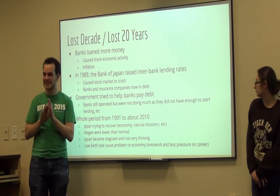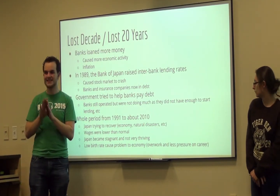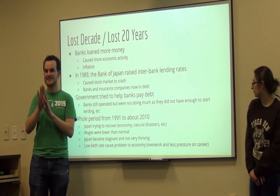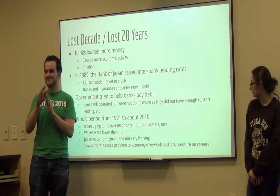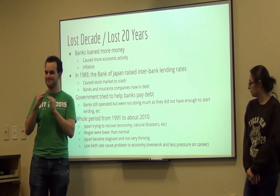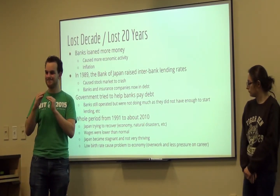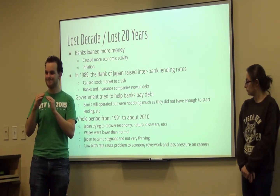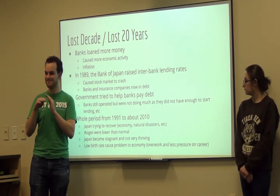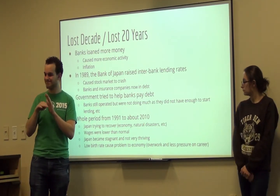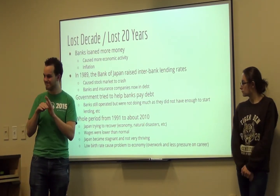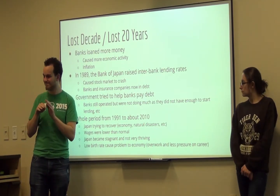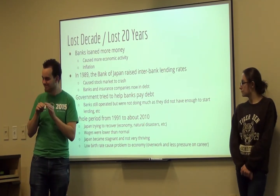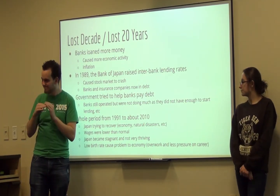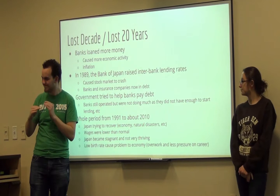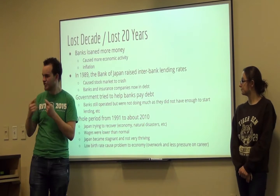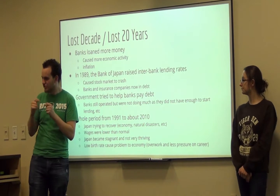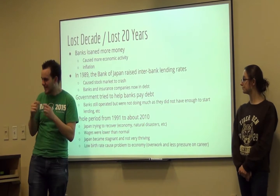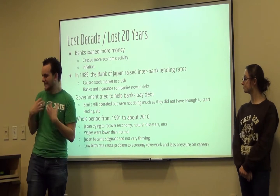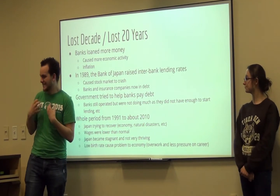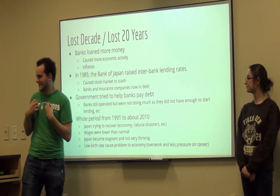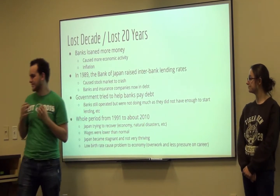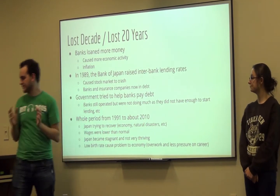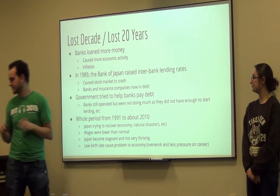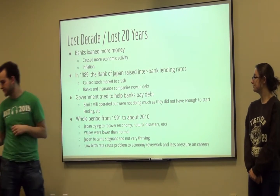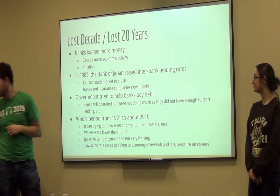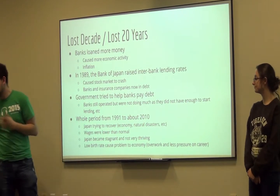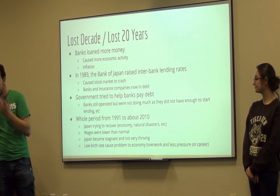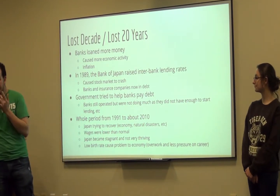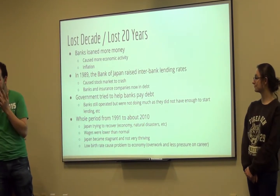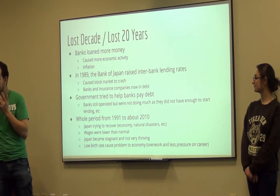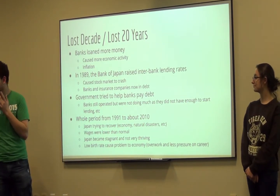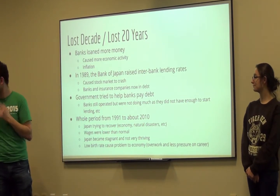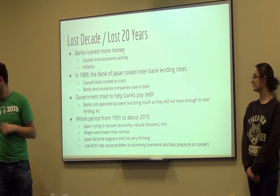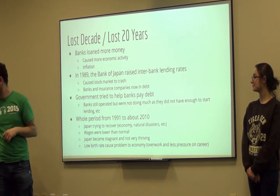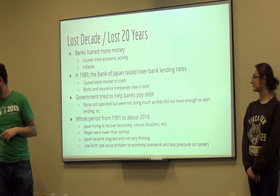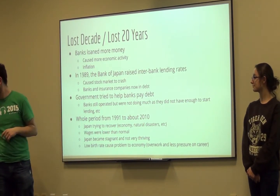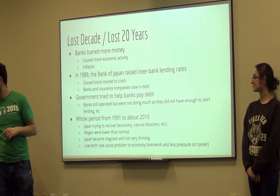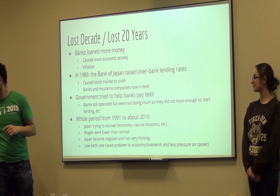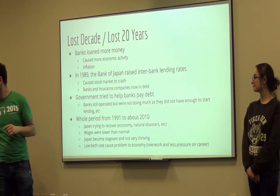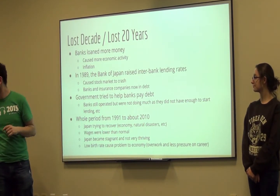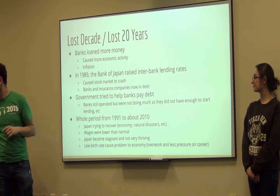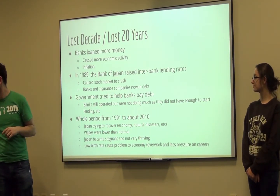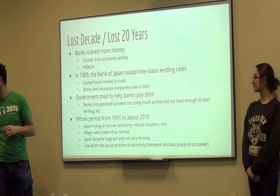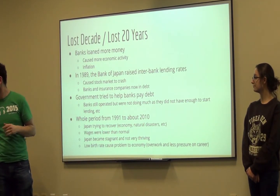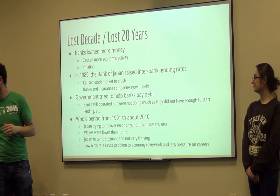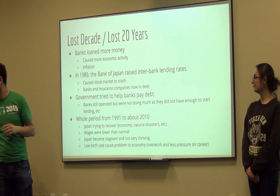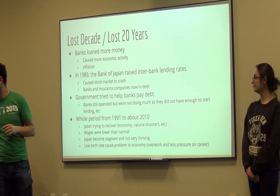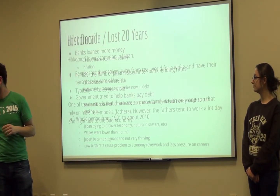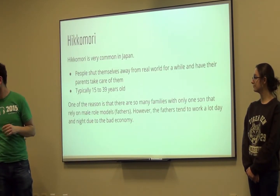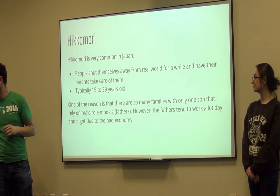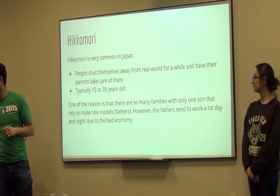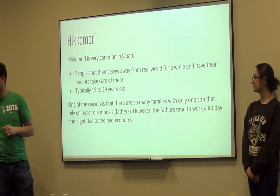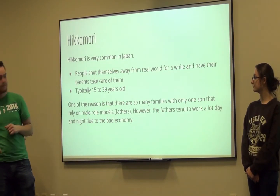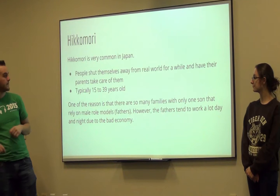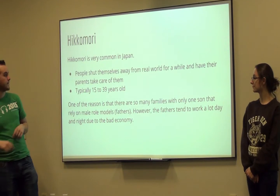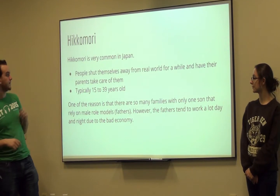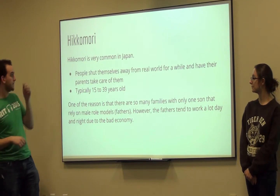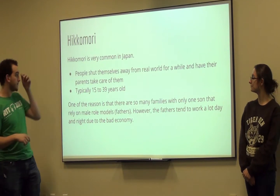And like I said before, Japan was just stagnant and not thriving because they were unable to just take that step up.